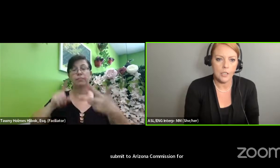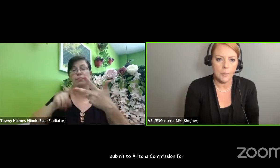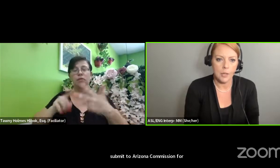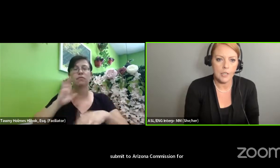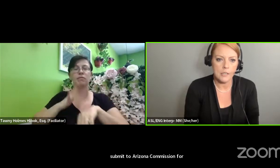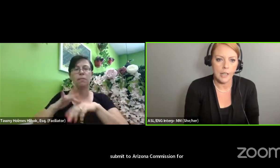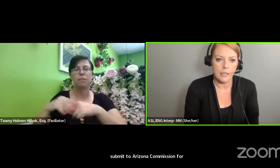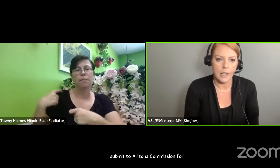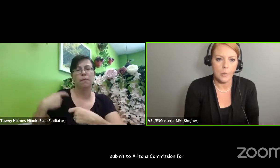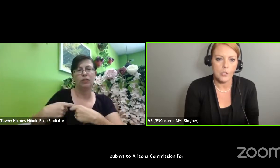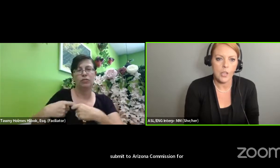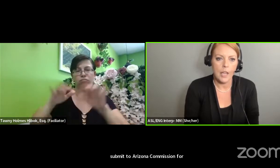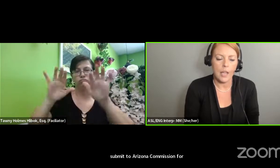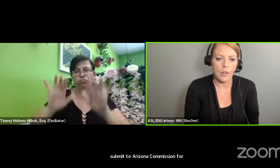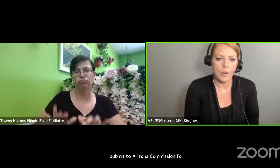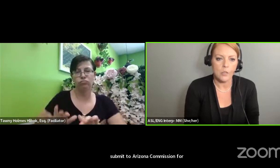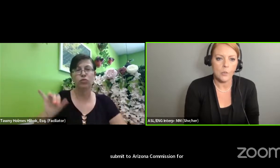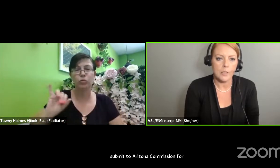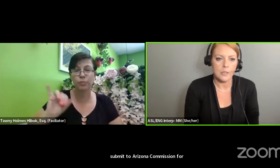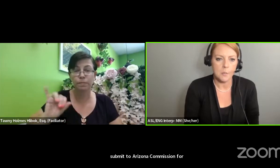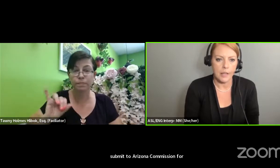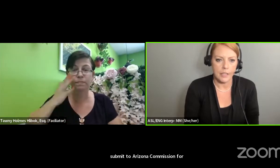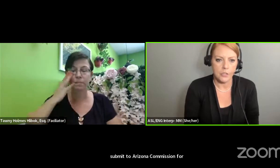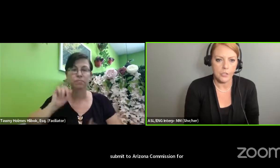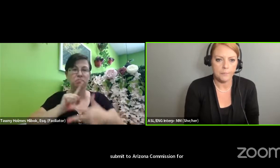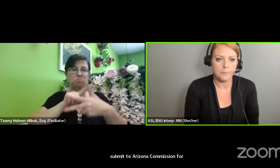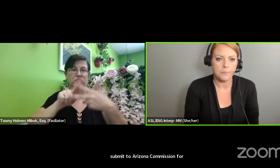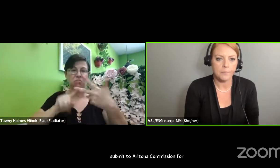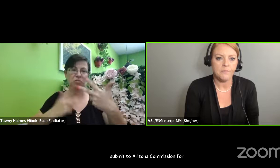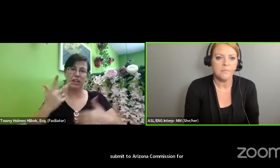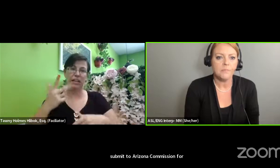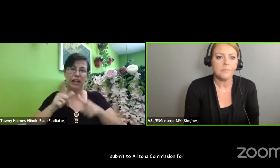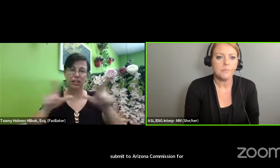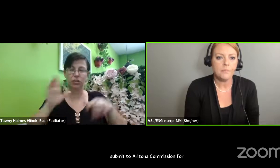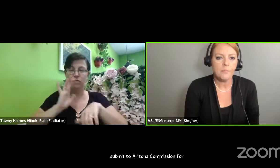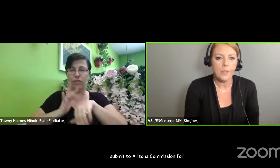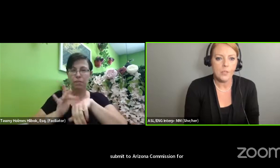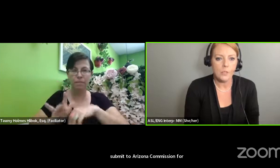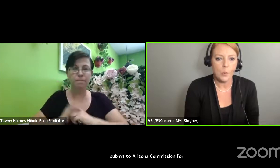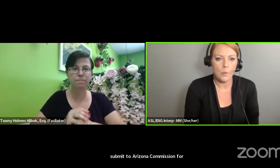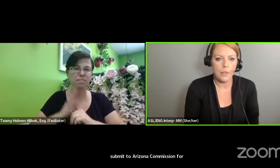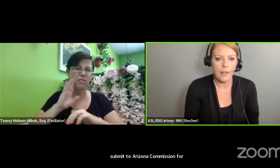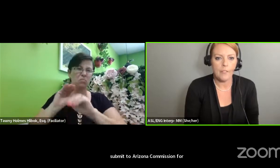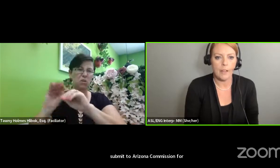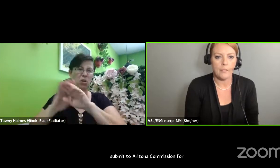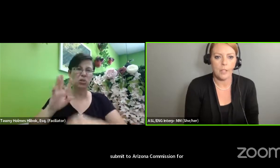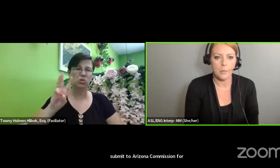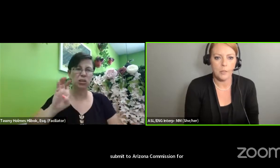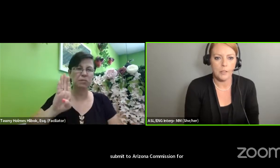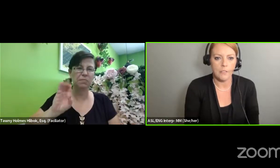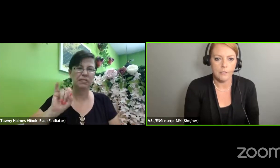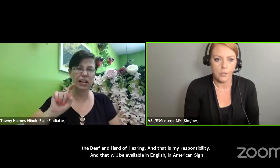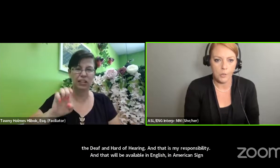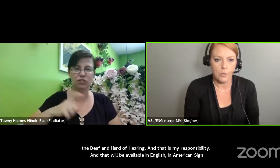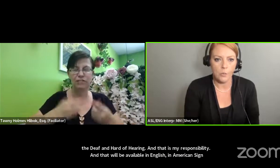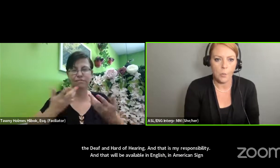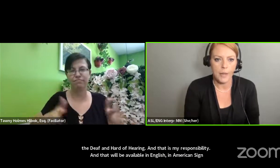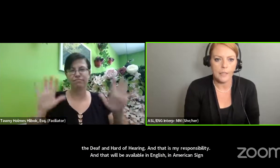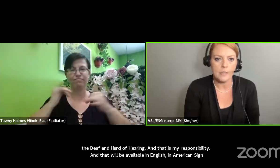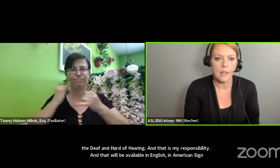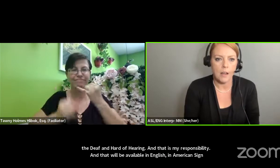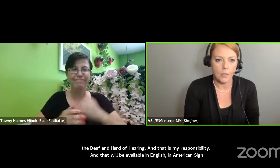English, in American Sign Language, and also in Spanish. So we will have that available in the